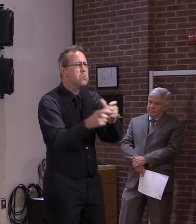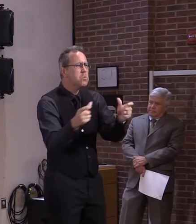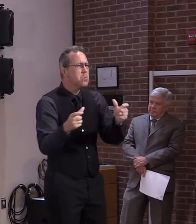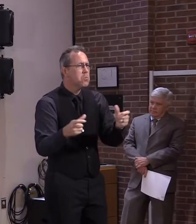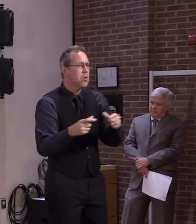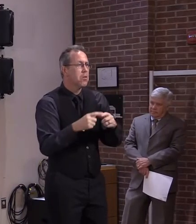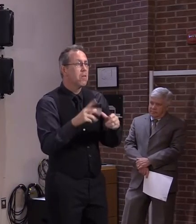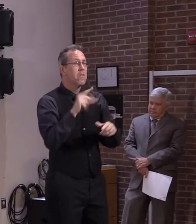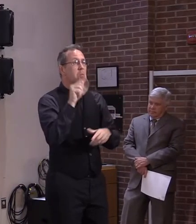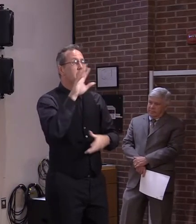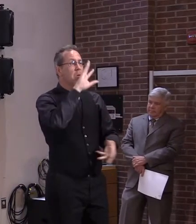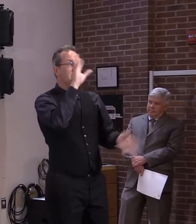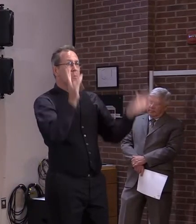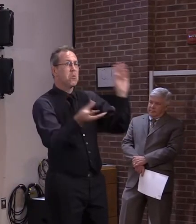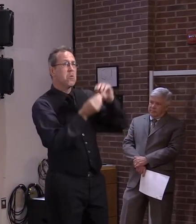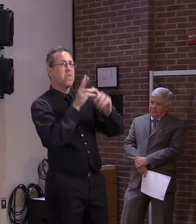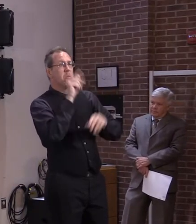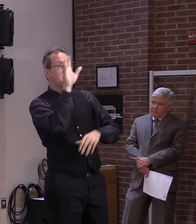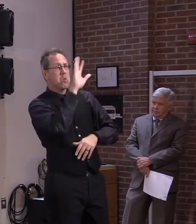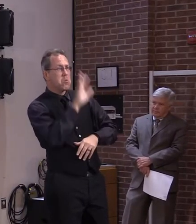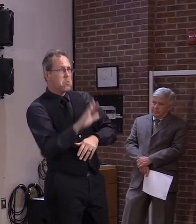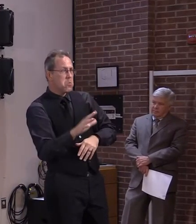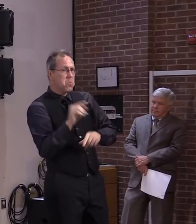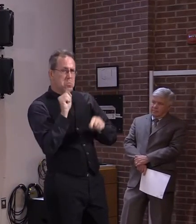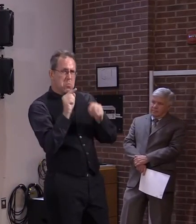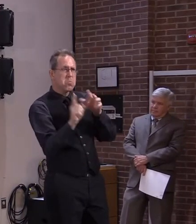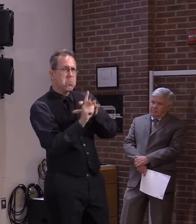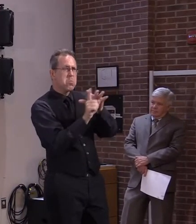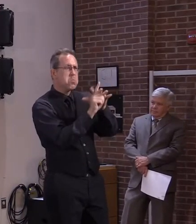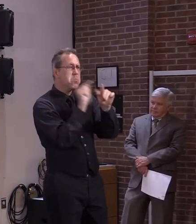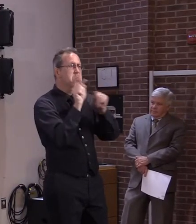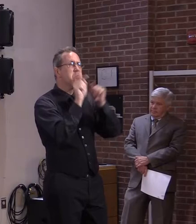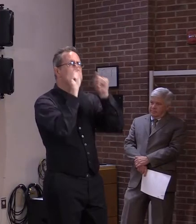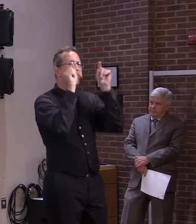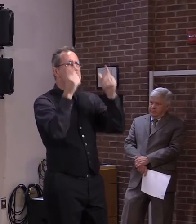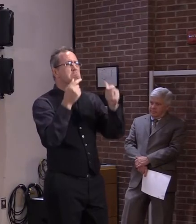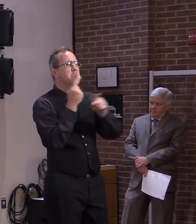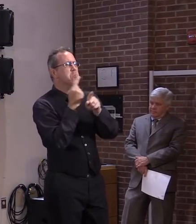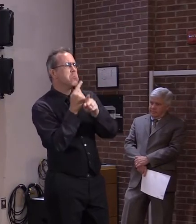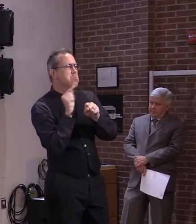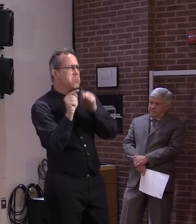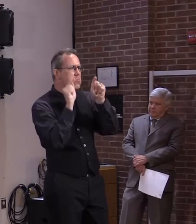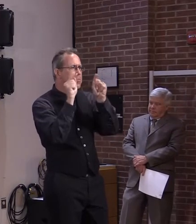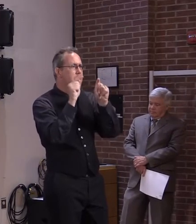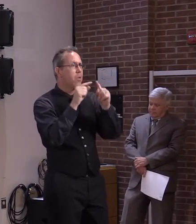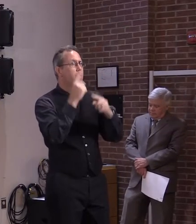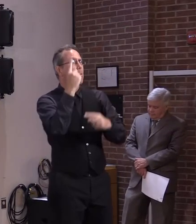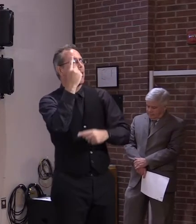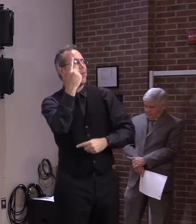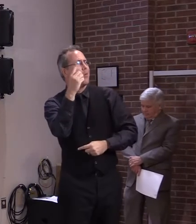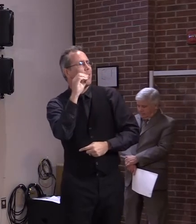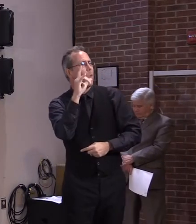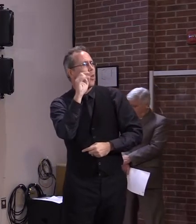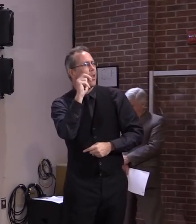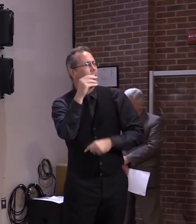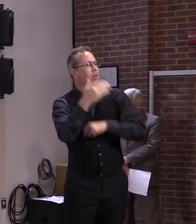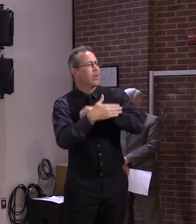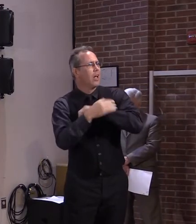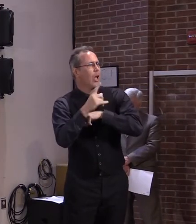out for Orleans County to explain any significant percentage of the case growth that's been occurring